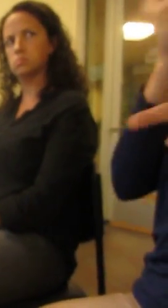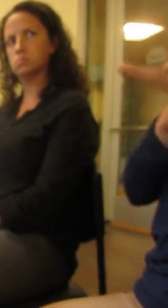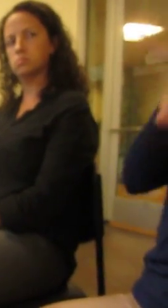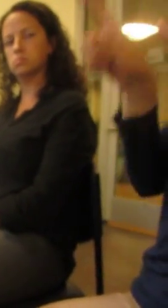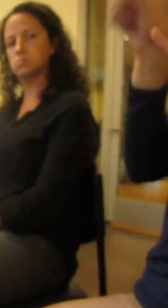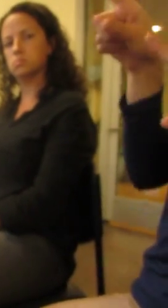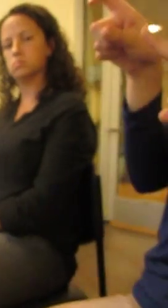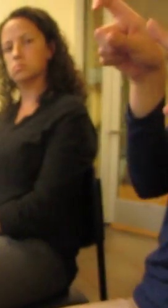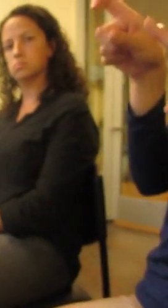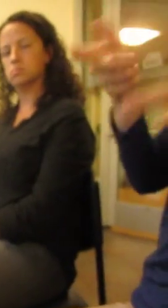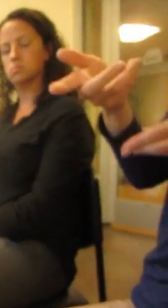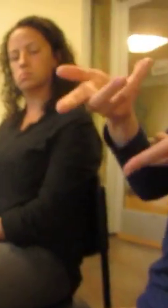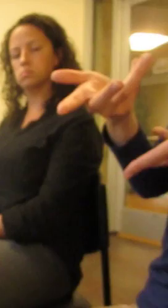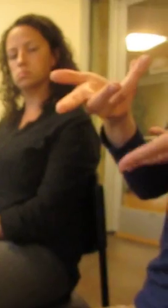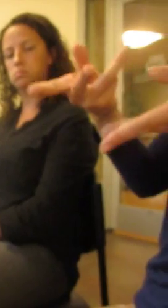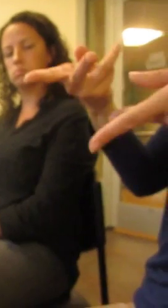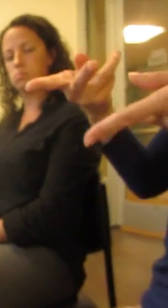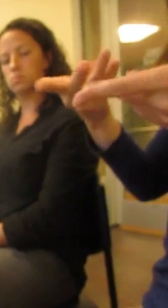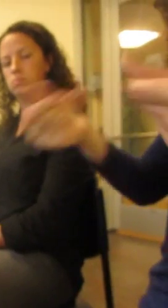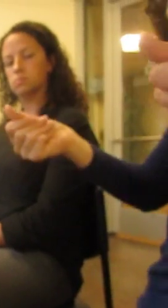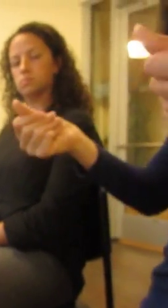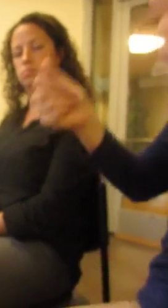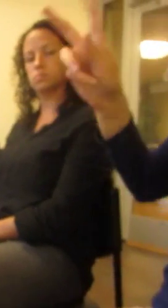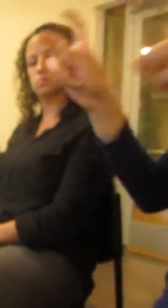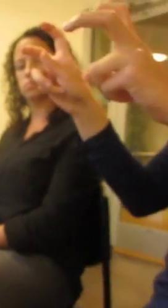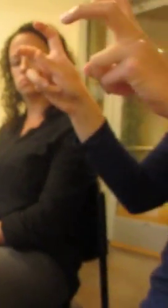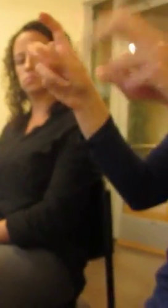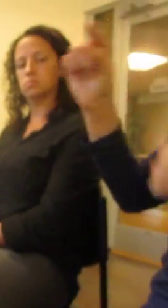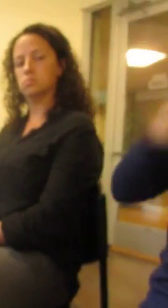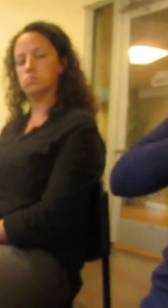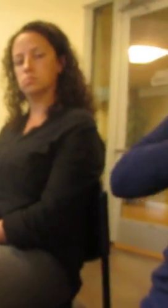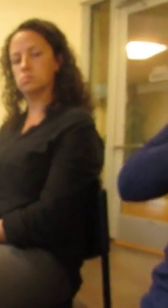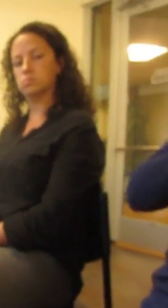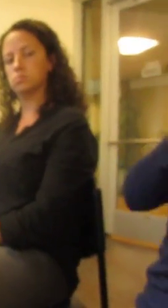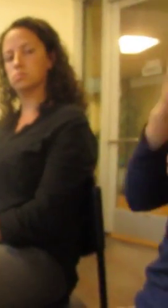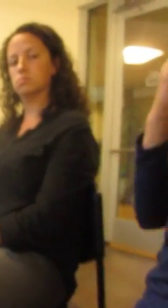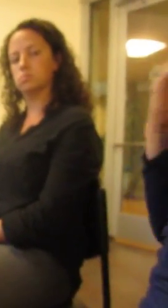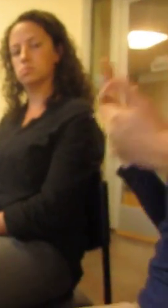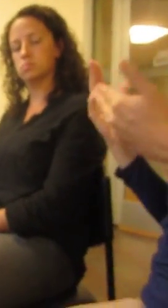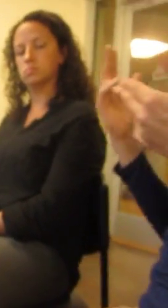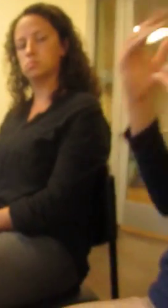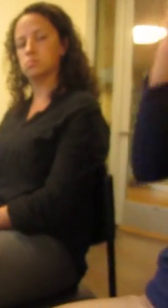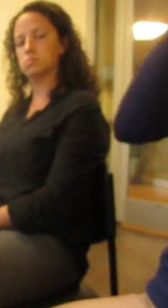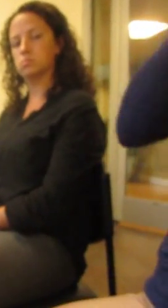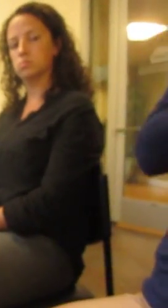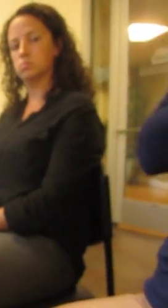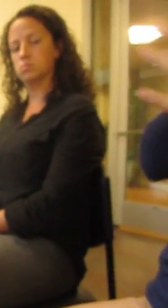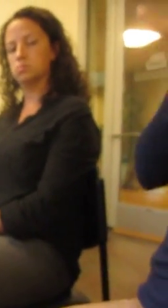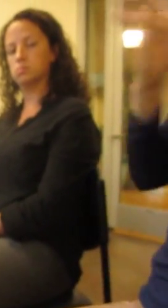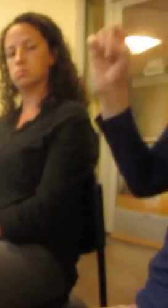issues of guilt and innocence, Shame. regret, shame, career, like, But